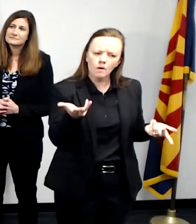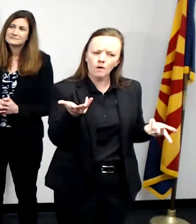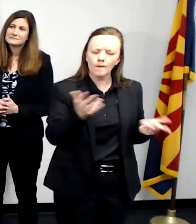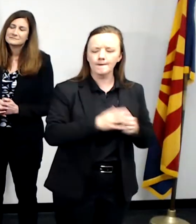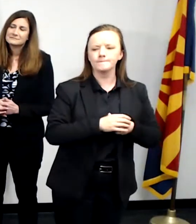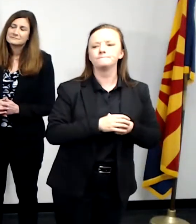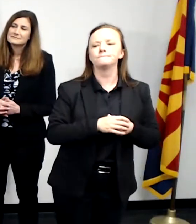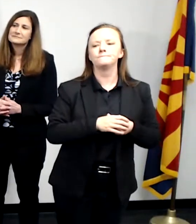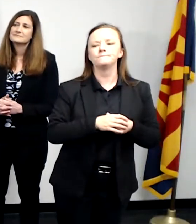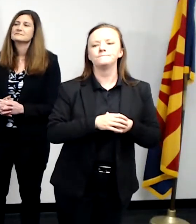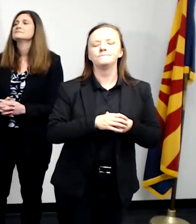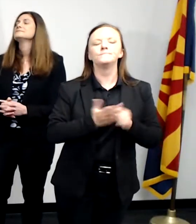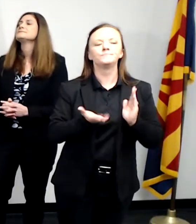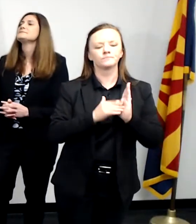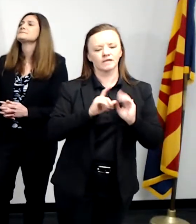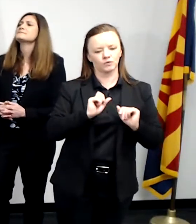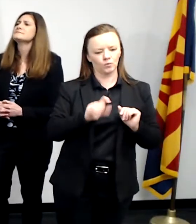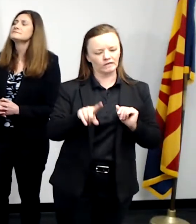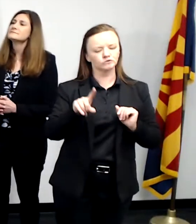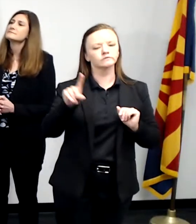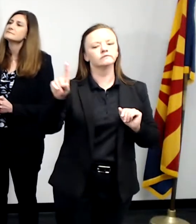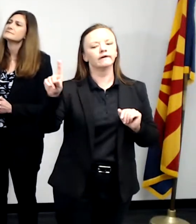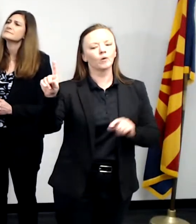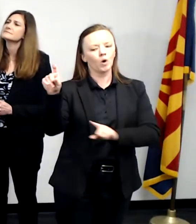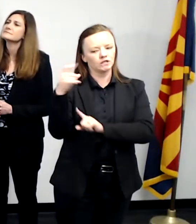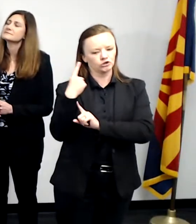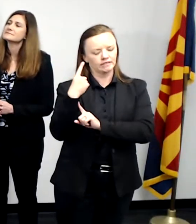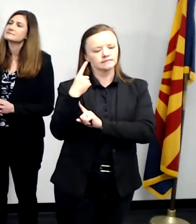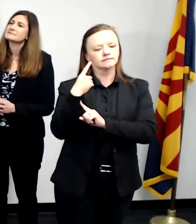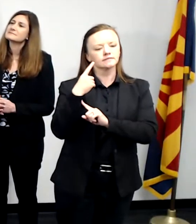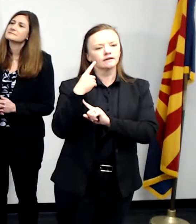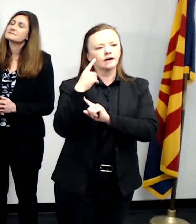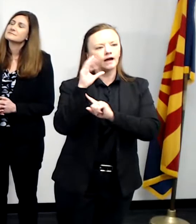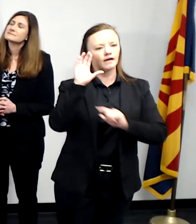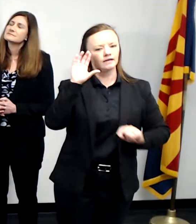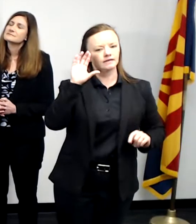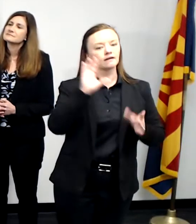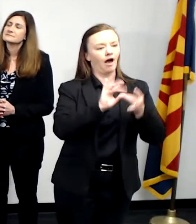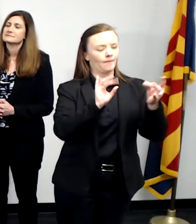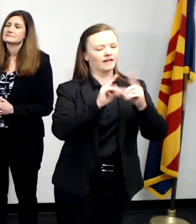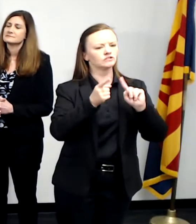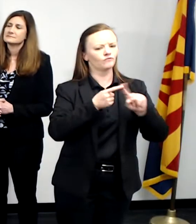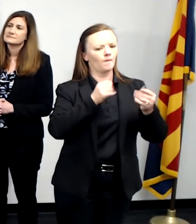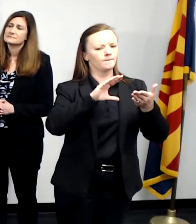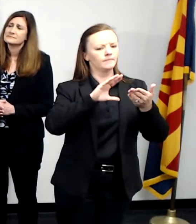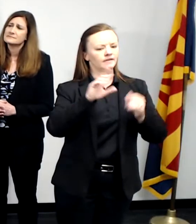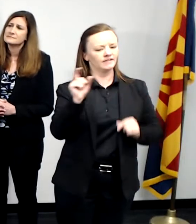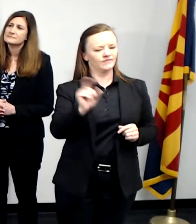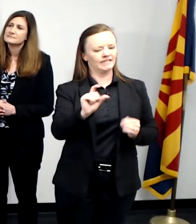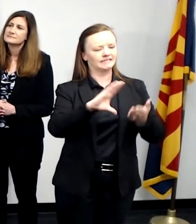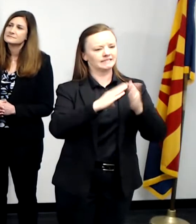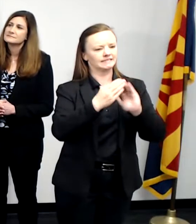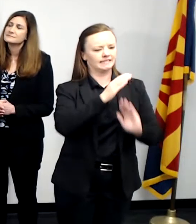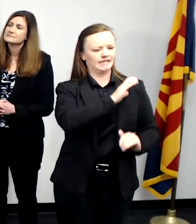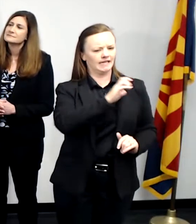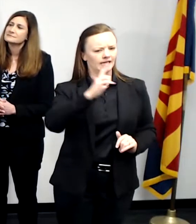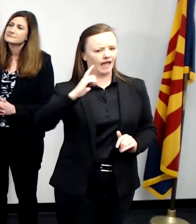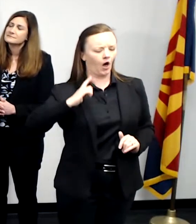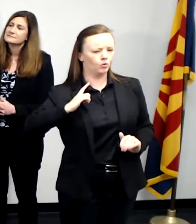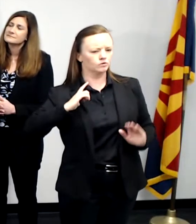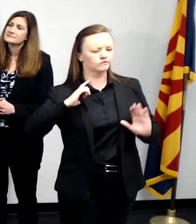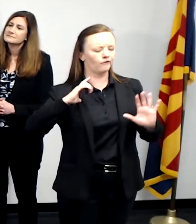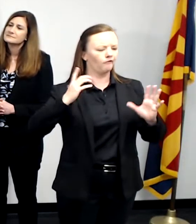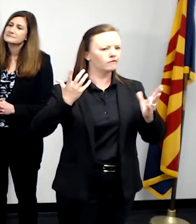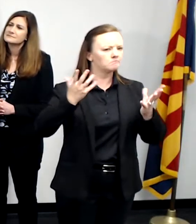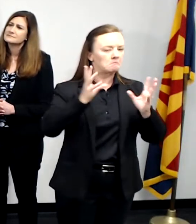So the question is about some comments made, I believe, at a Phoenix City Council. I don't recall if it was a meeting or a